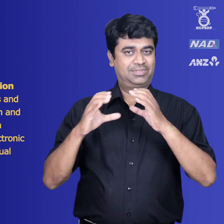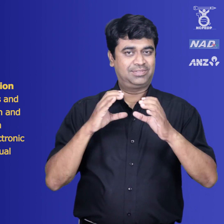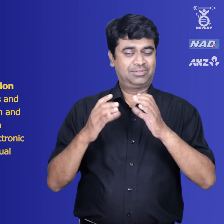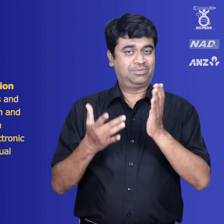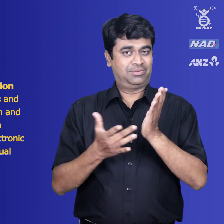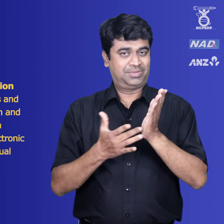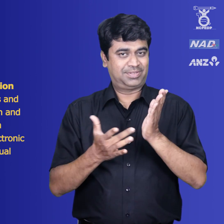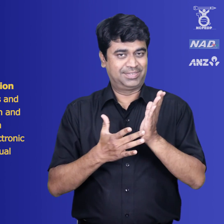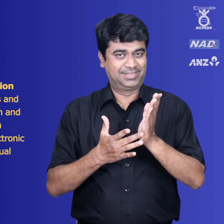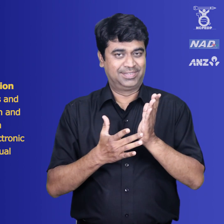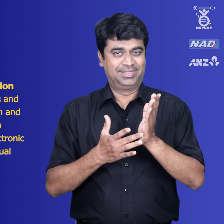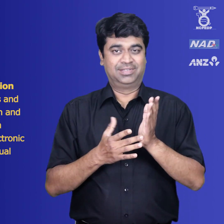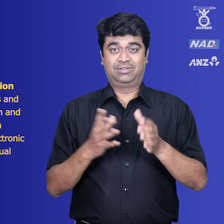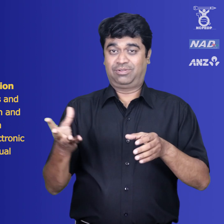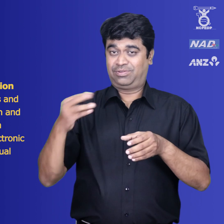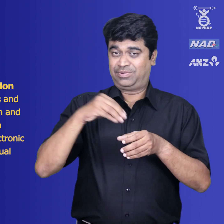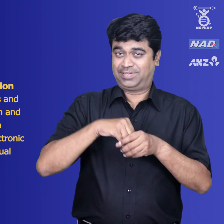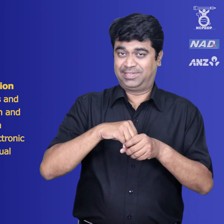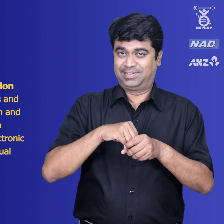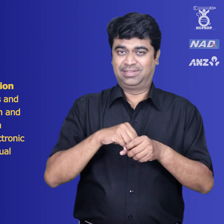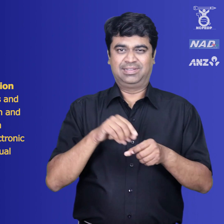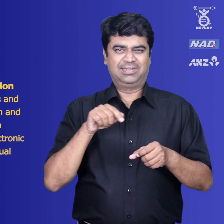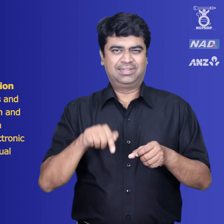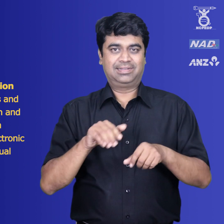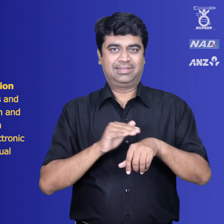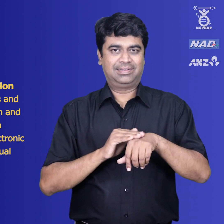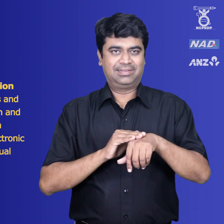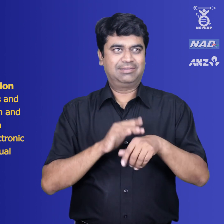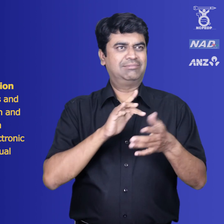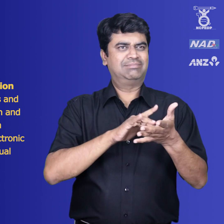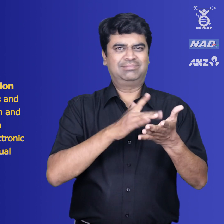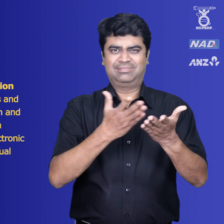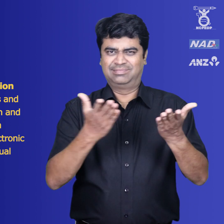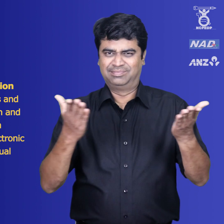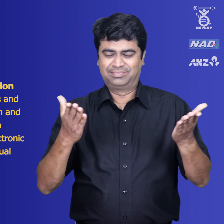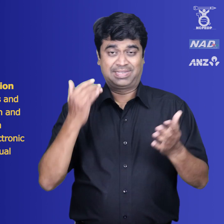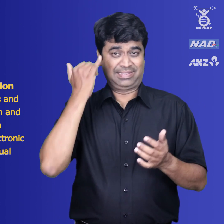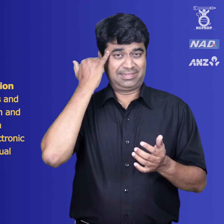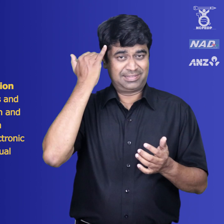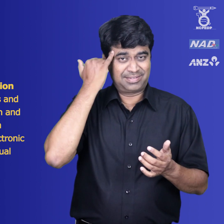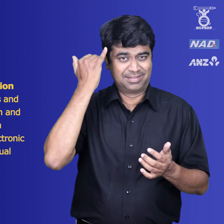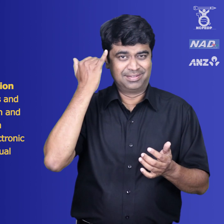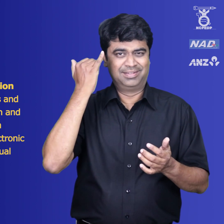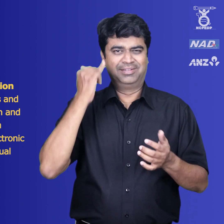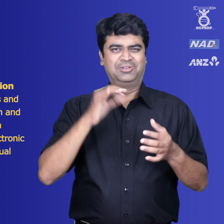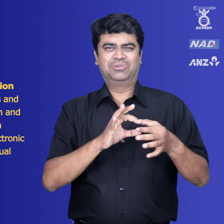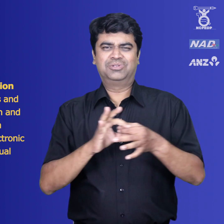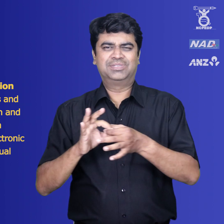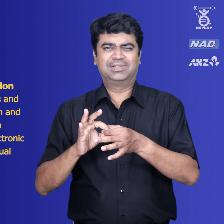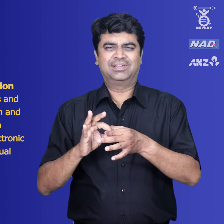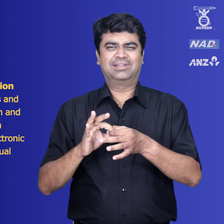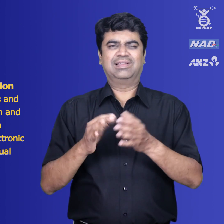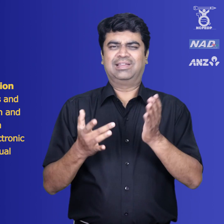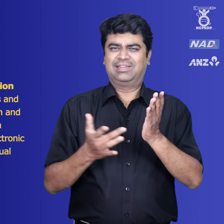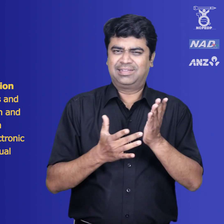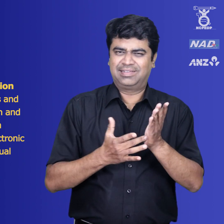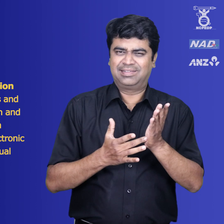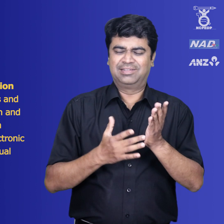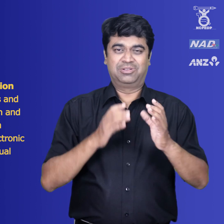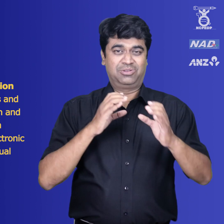Information and communication technology includes all services and innovations